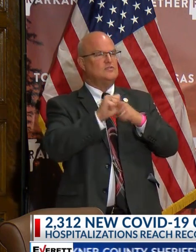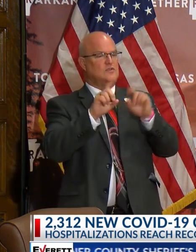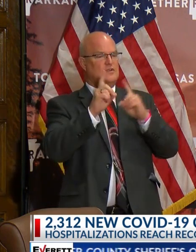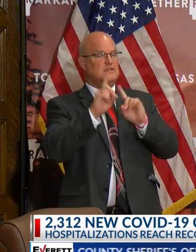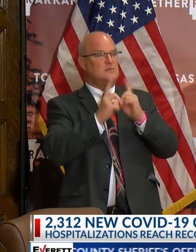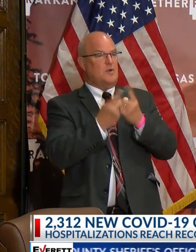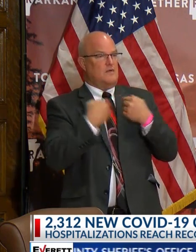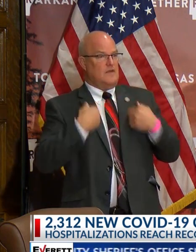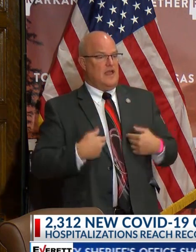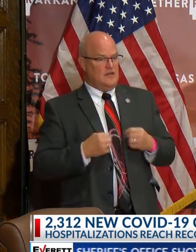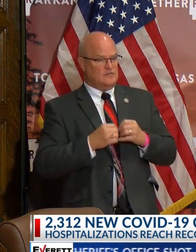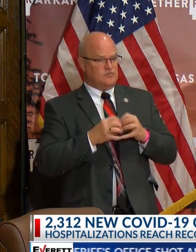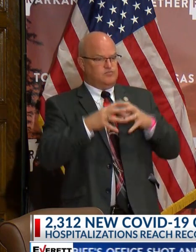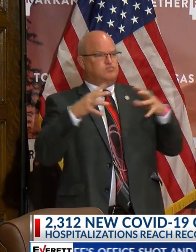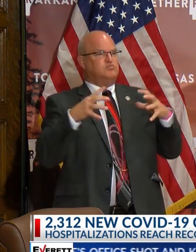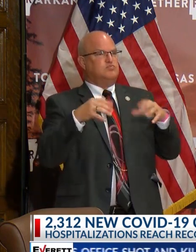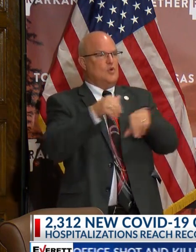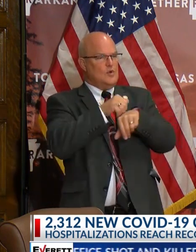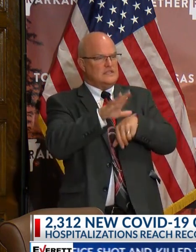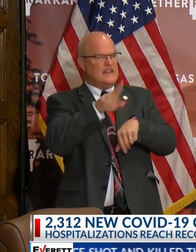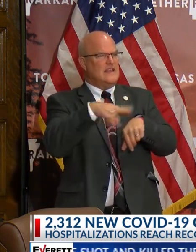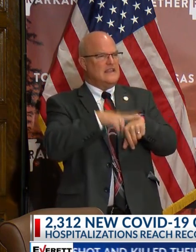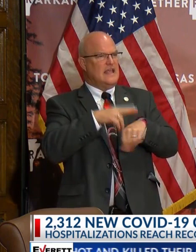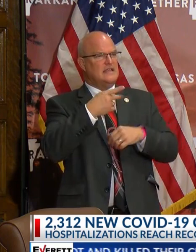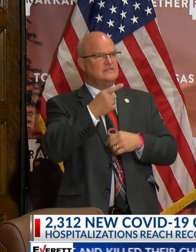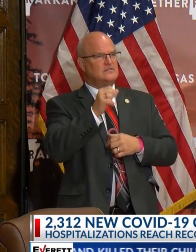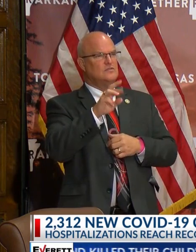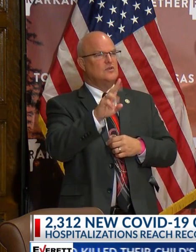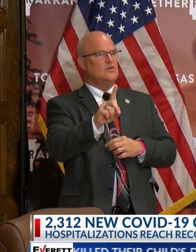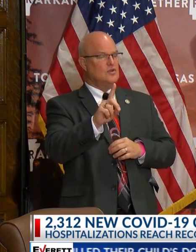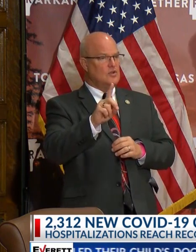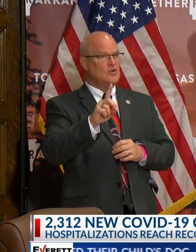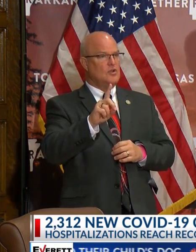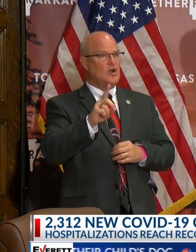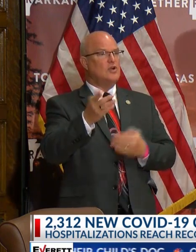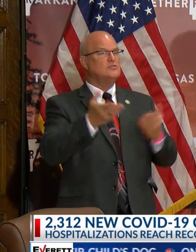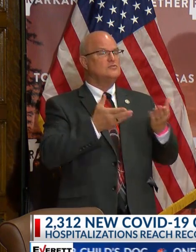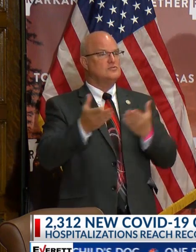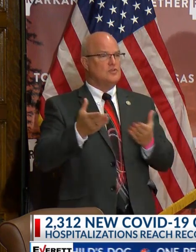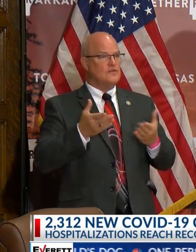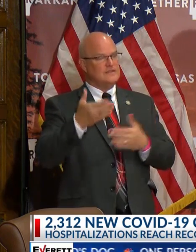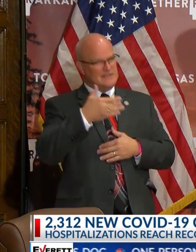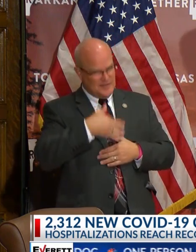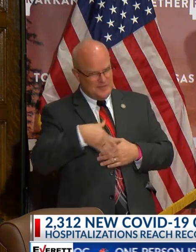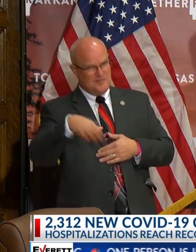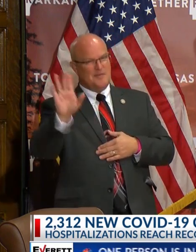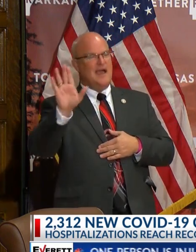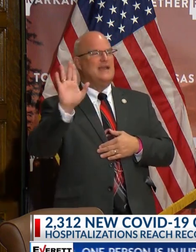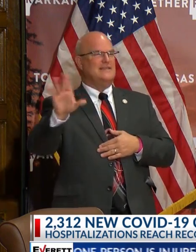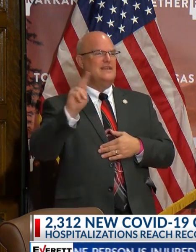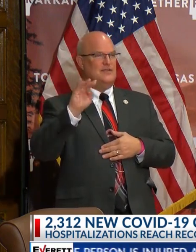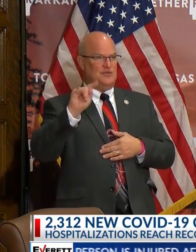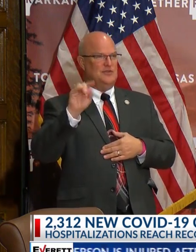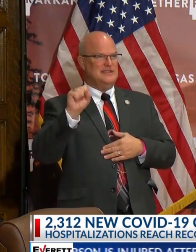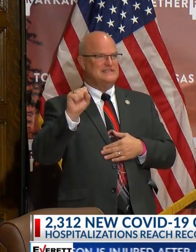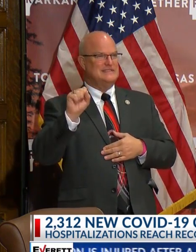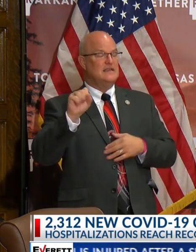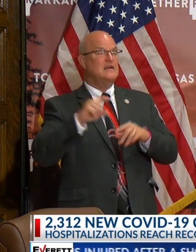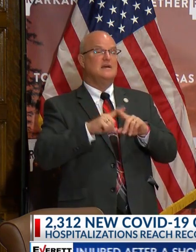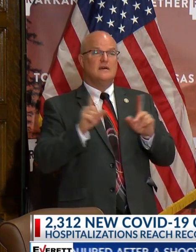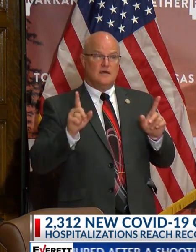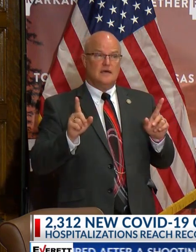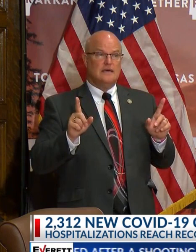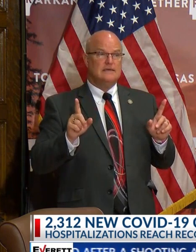built up, we sent those National Guard services back to their units.